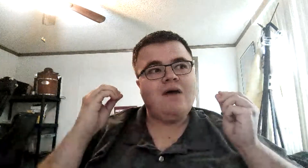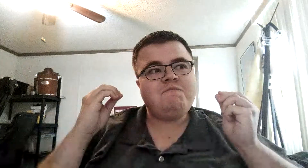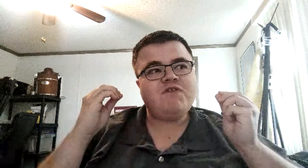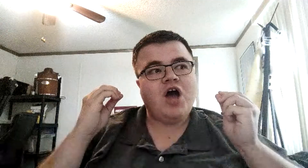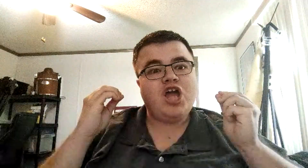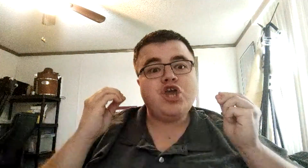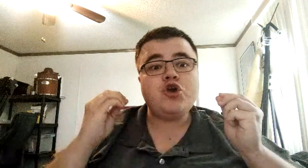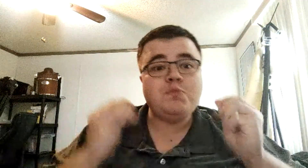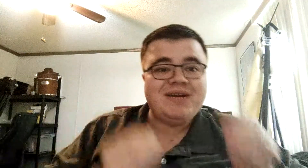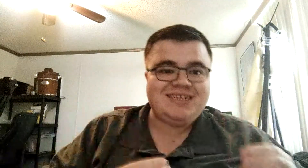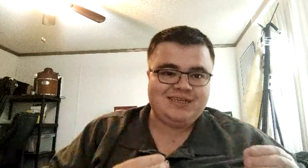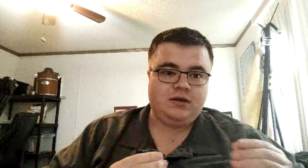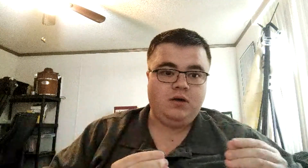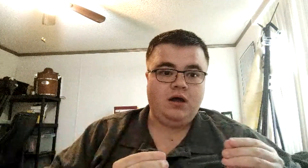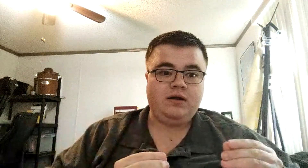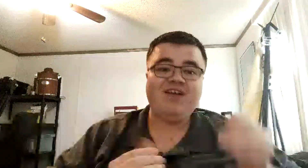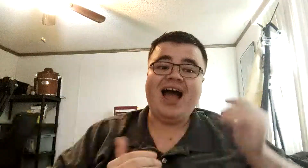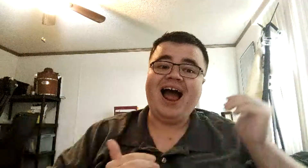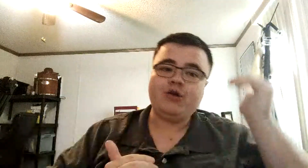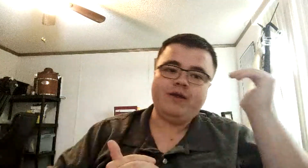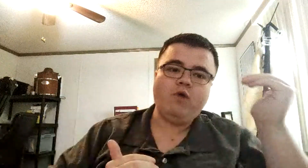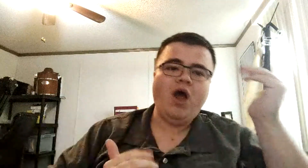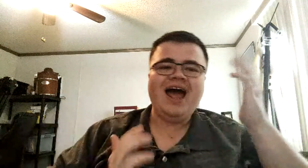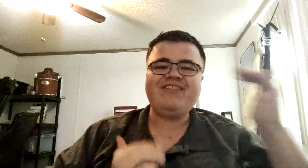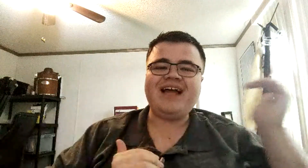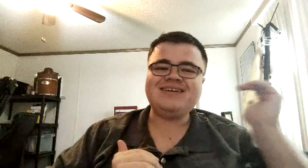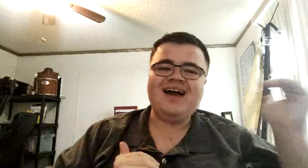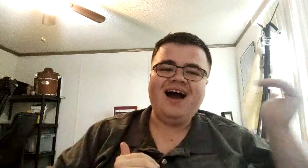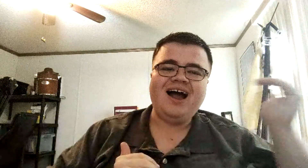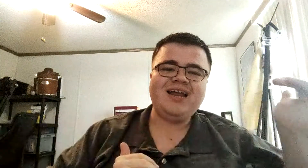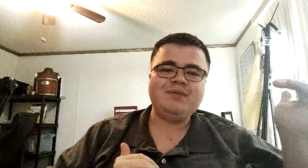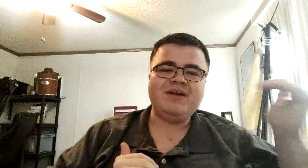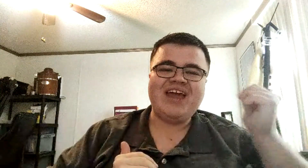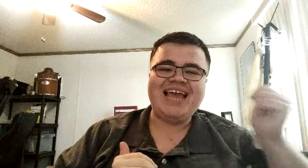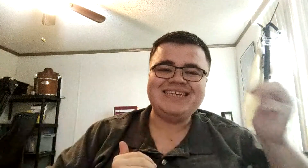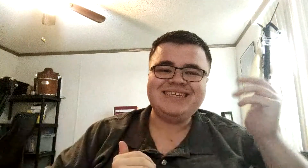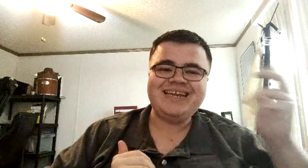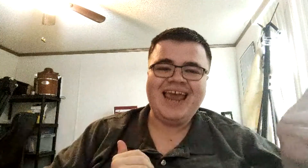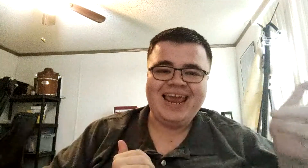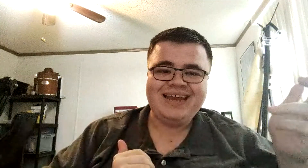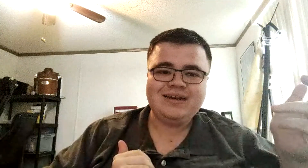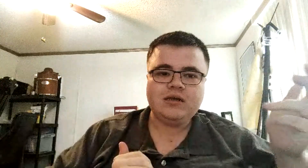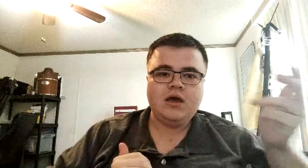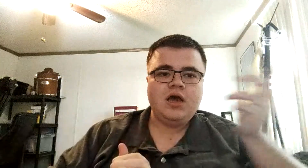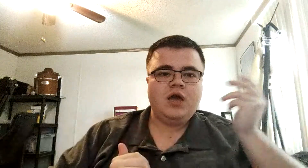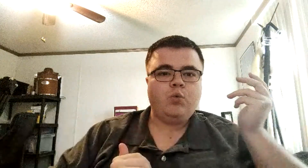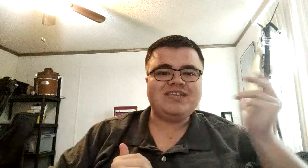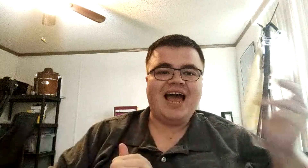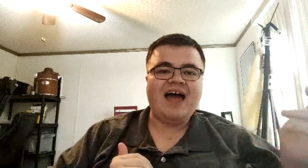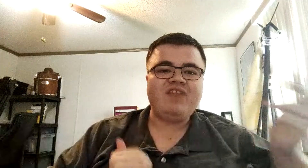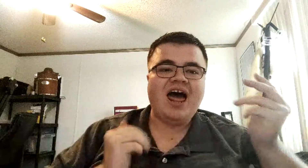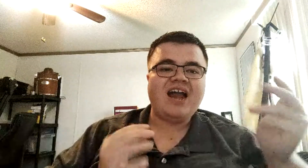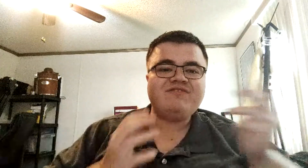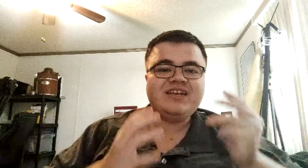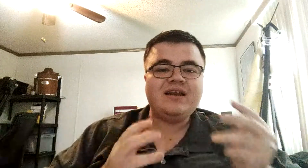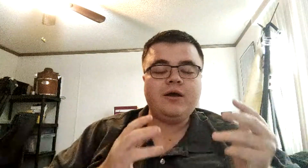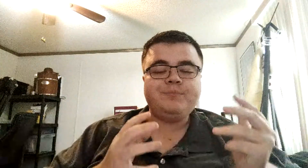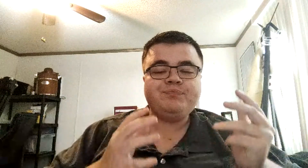of a humanity of a higher level. At that time in 1880 was have a lot of